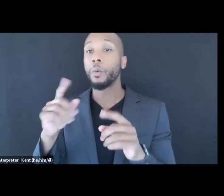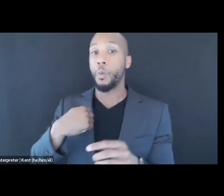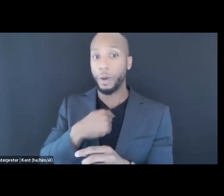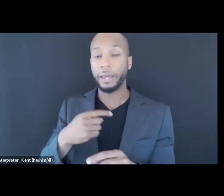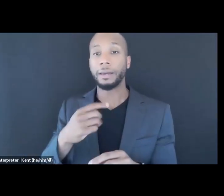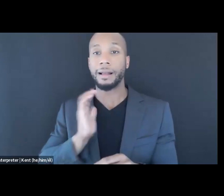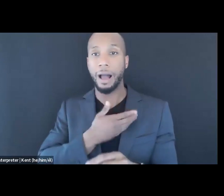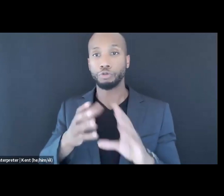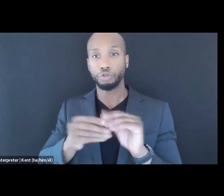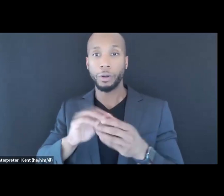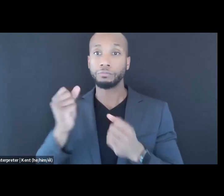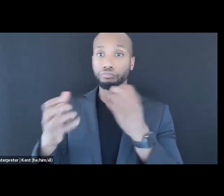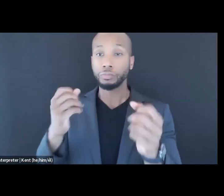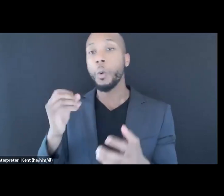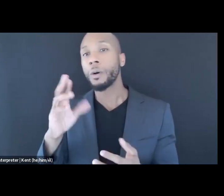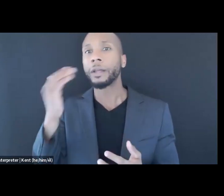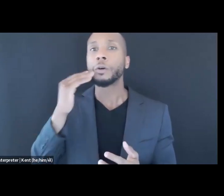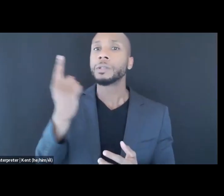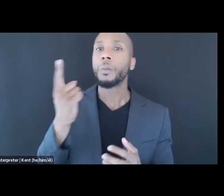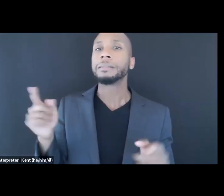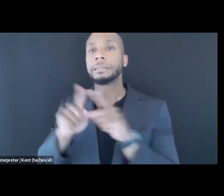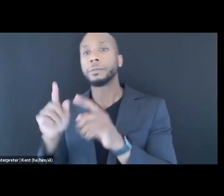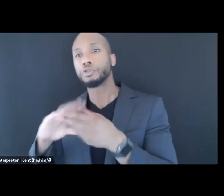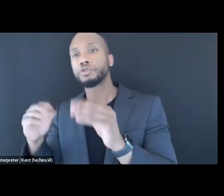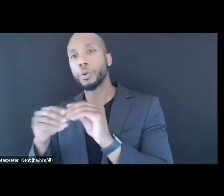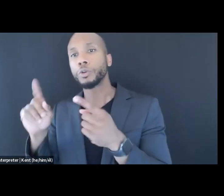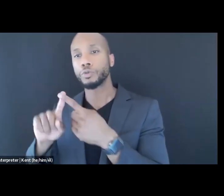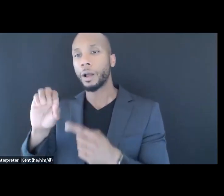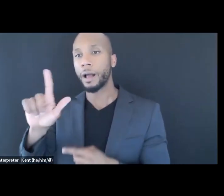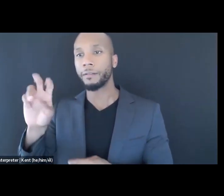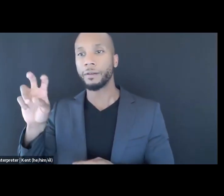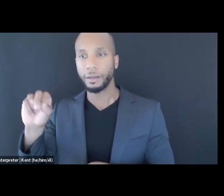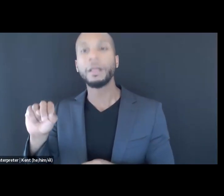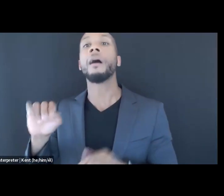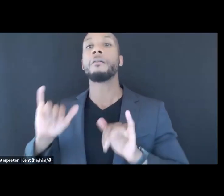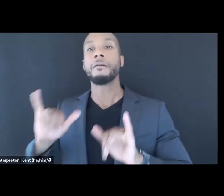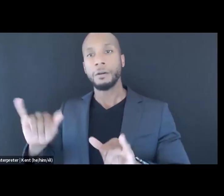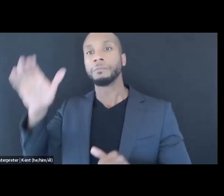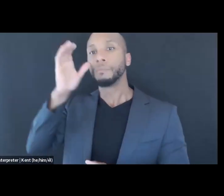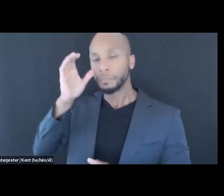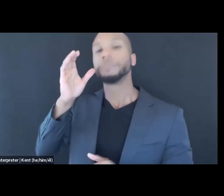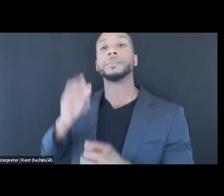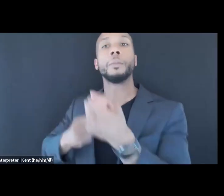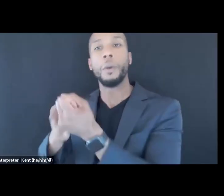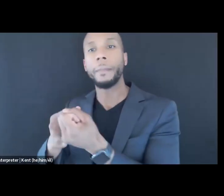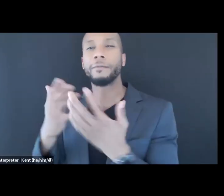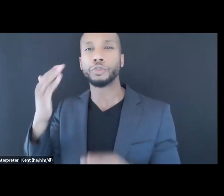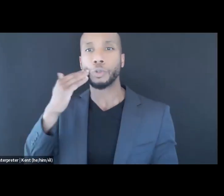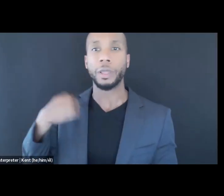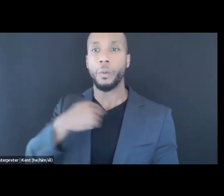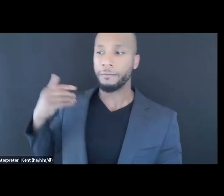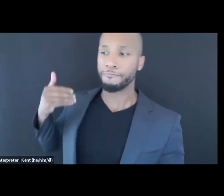or they might have known someone who has a similar story to Calvin's, they supported it because they um, knew that we had put in the work to identify the